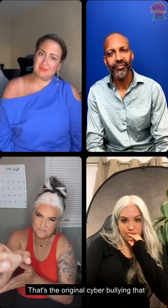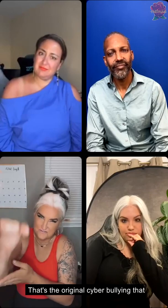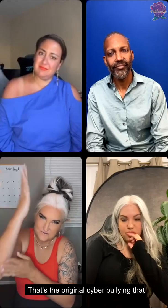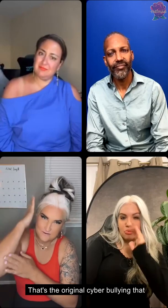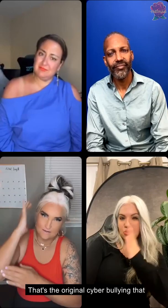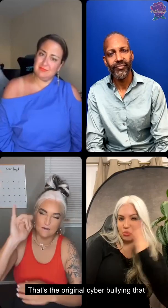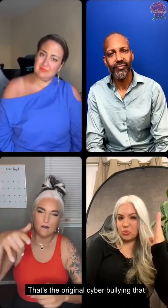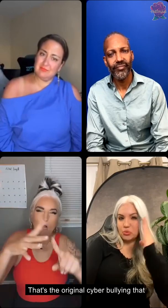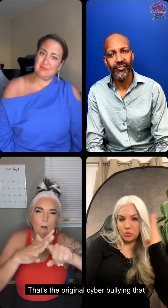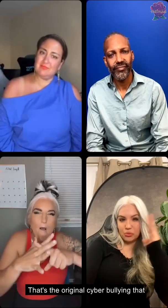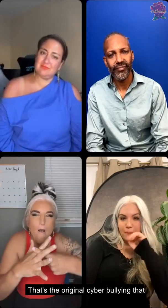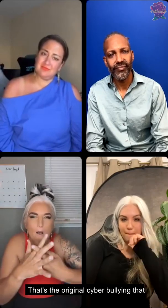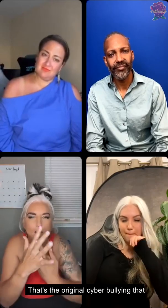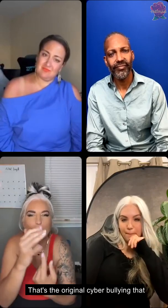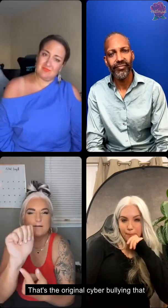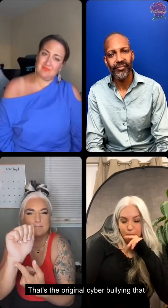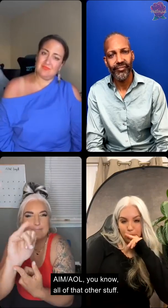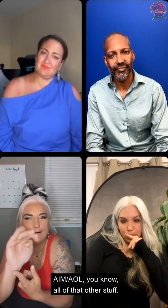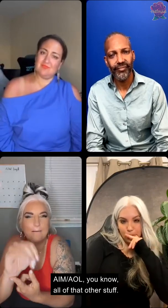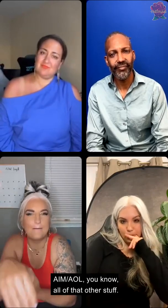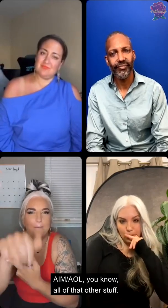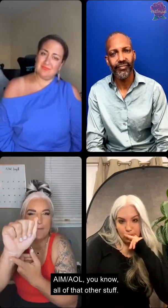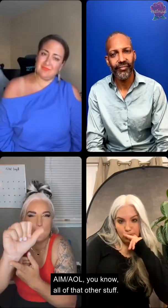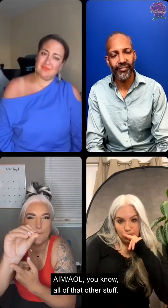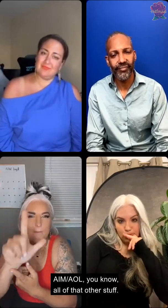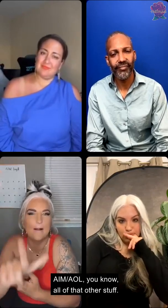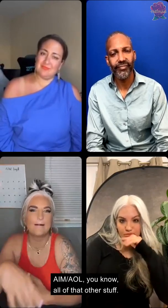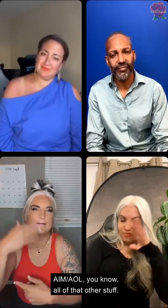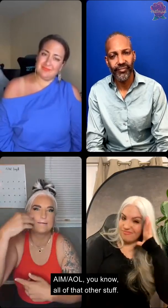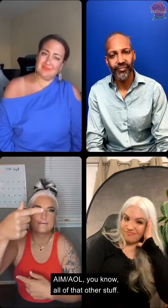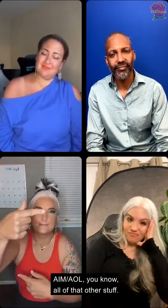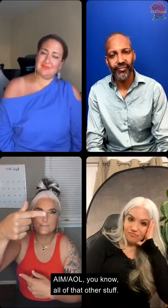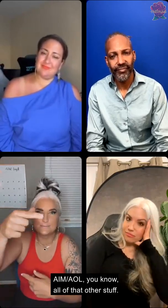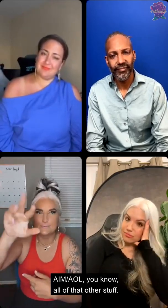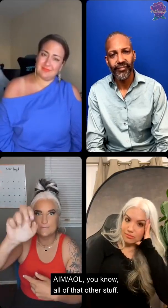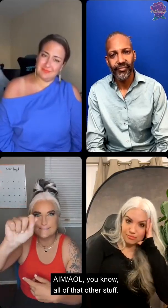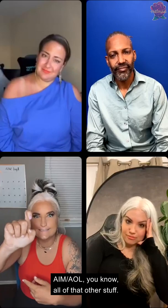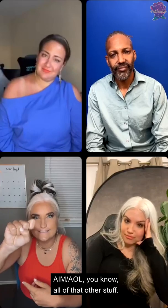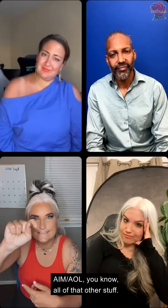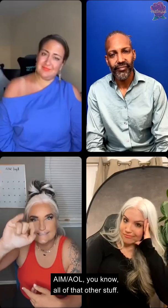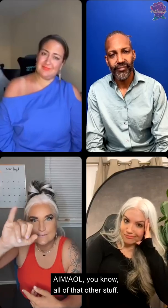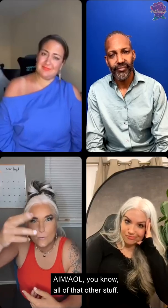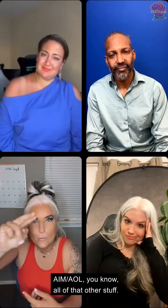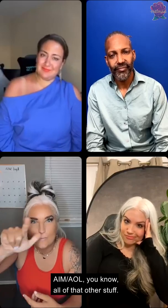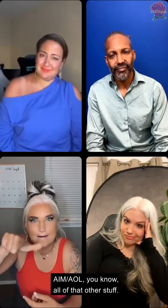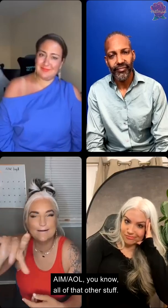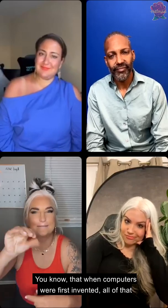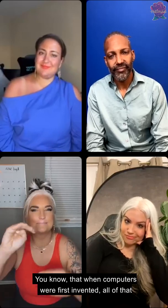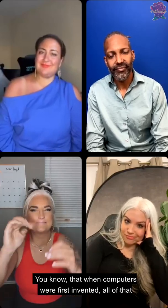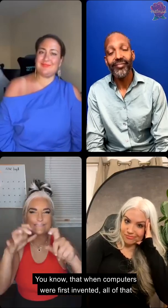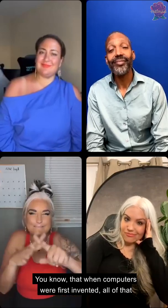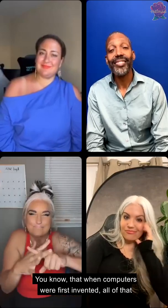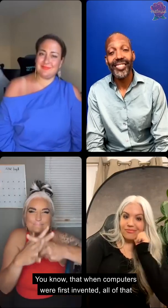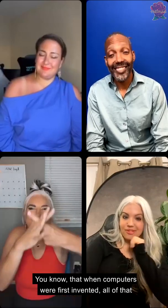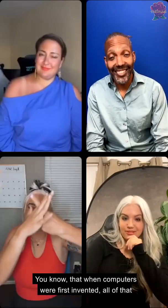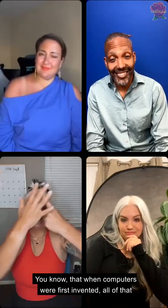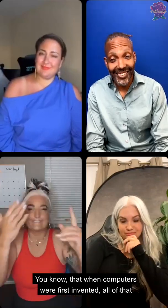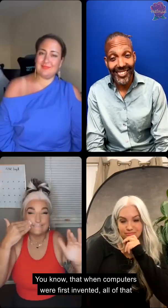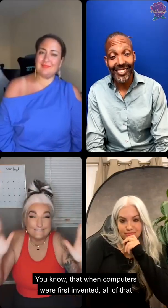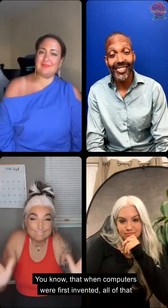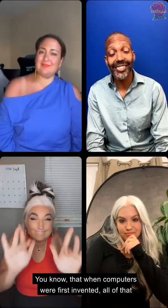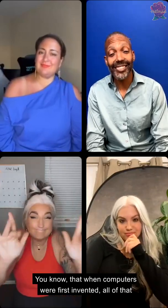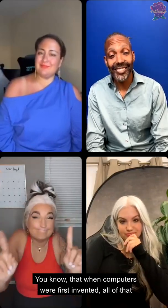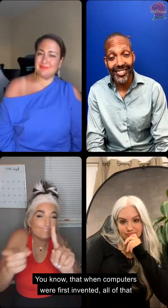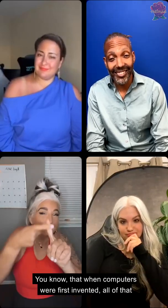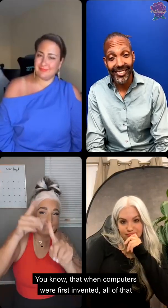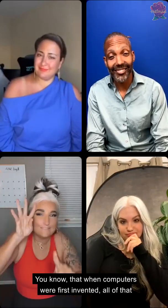Through AIM. That's the original cyberbullying, the AIM, AOL, all of that other stuff, that